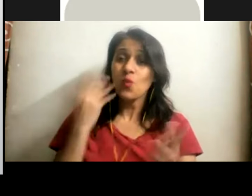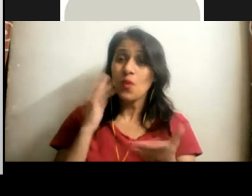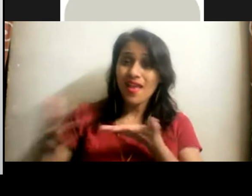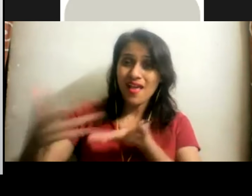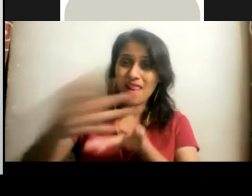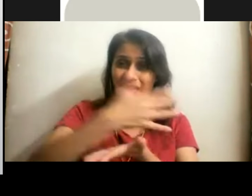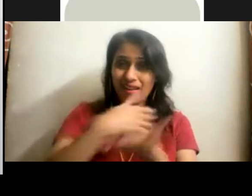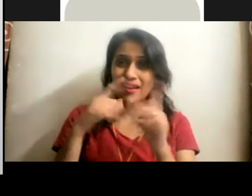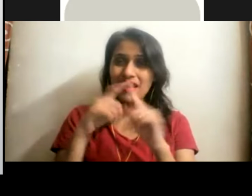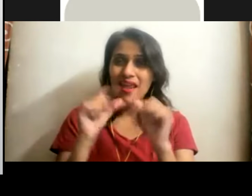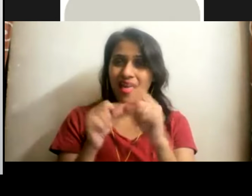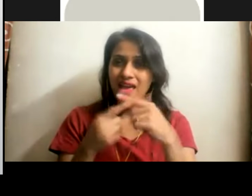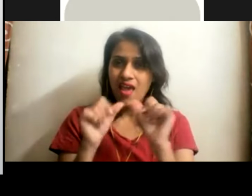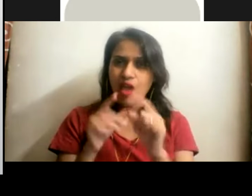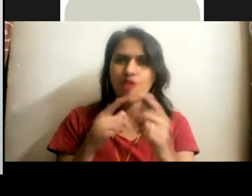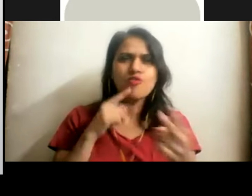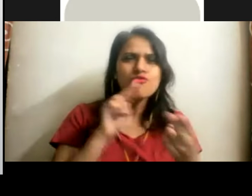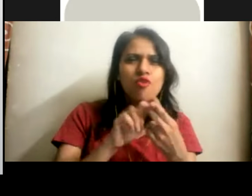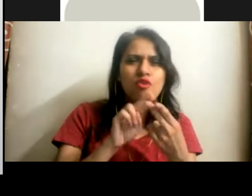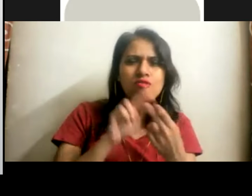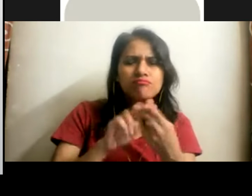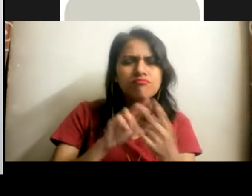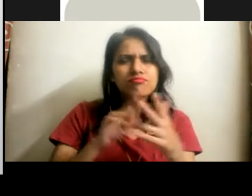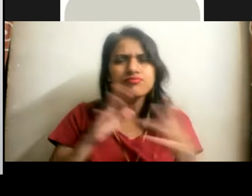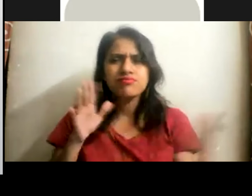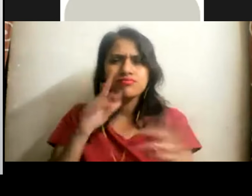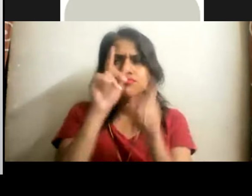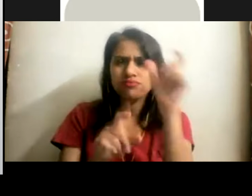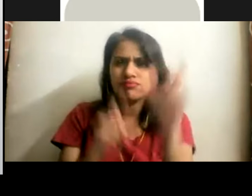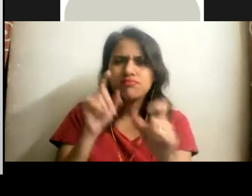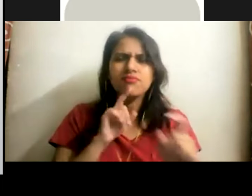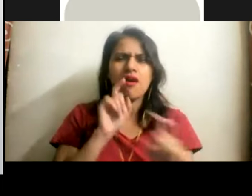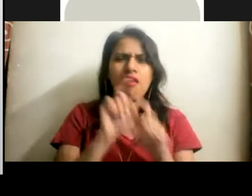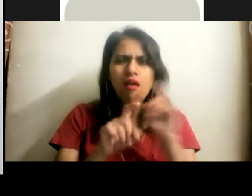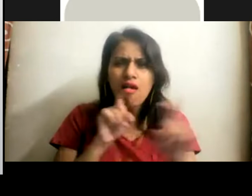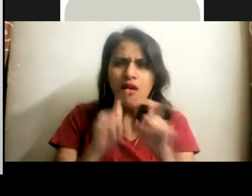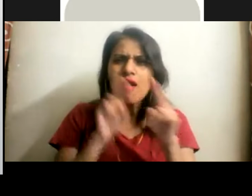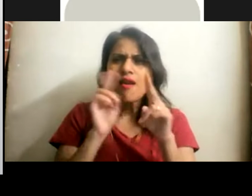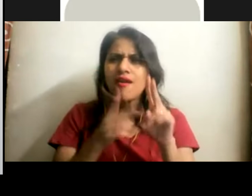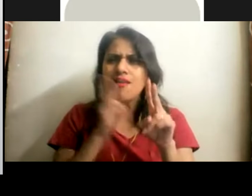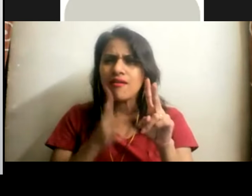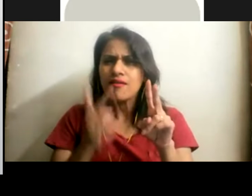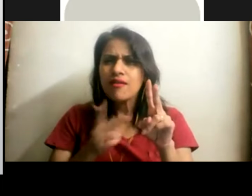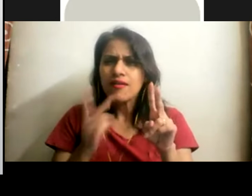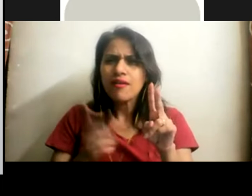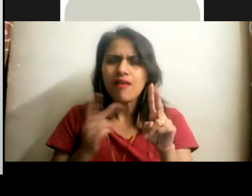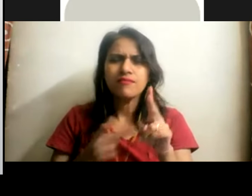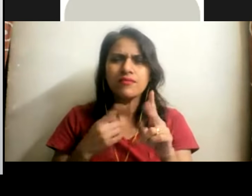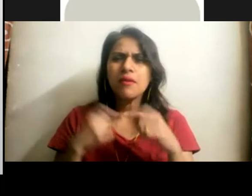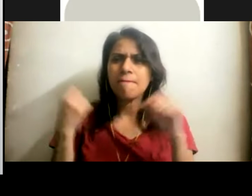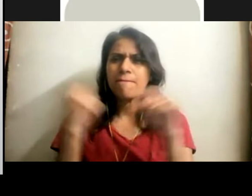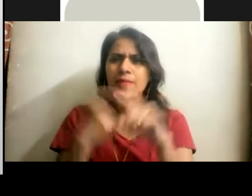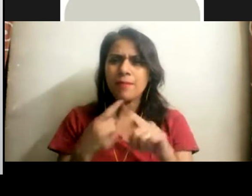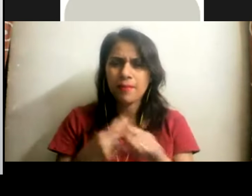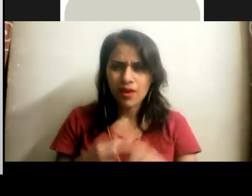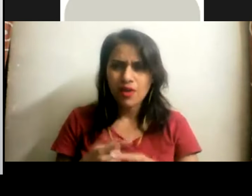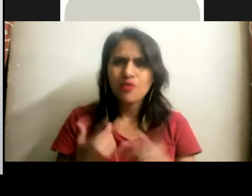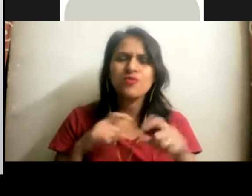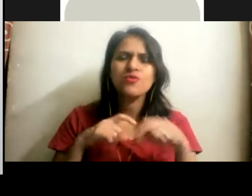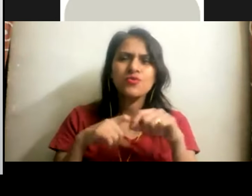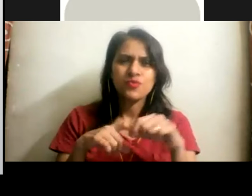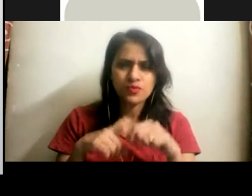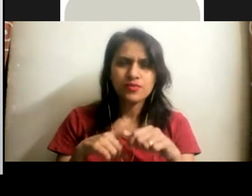are talking to the person so much, you are asking for so much detail about whatever phenomena. For example, if I am talking